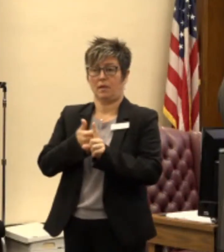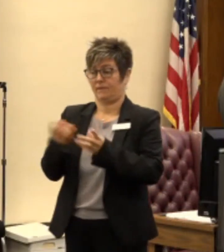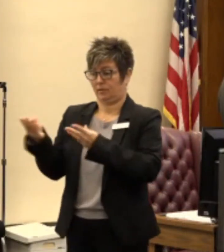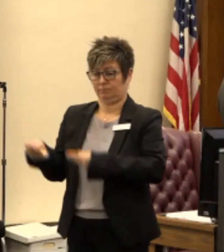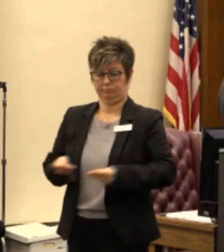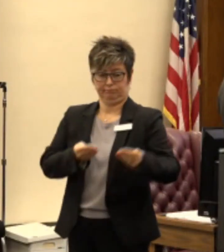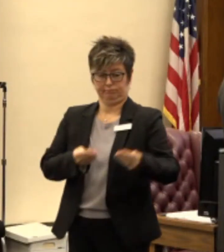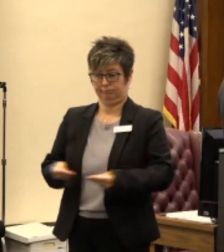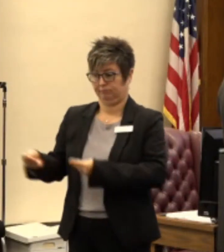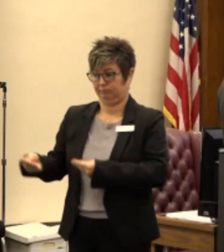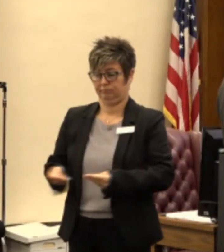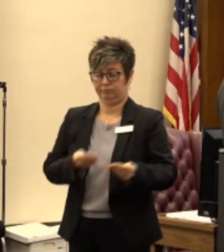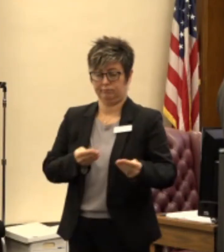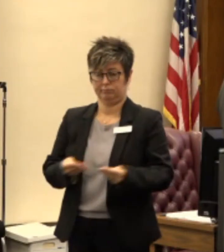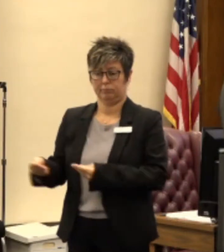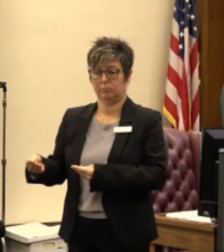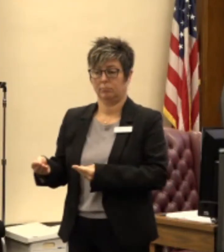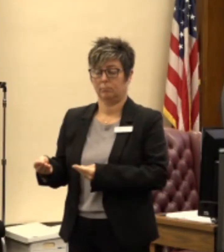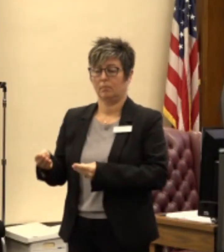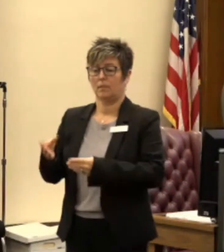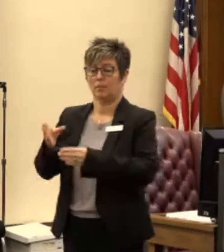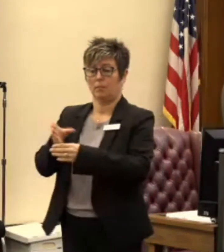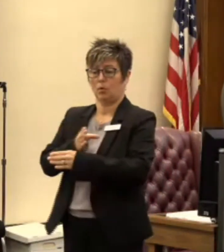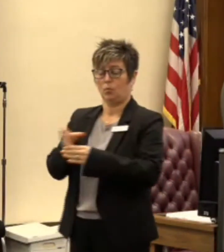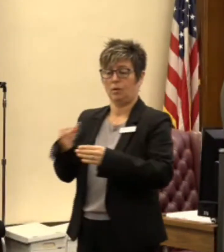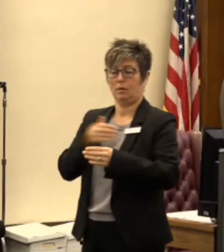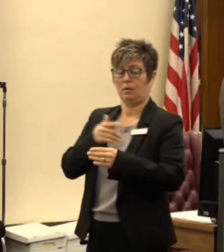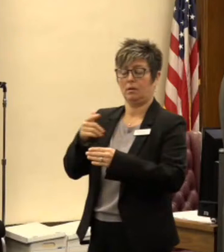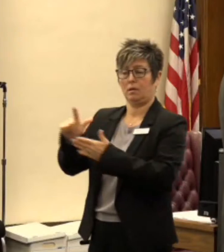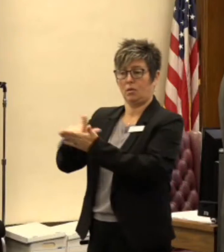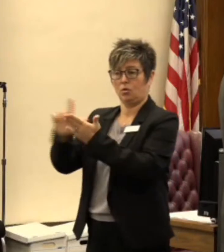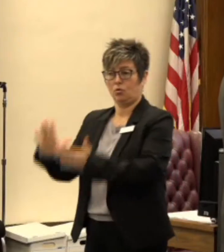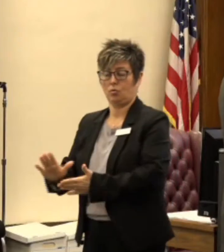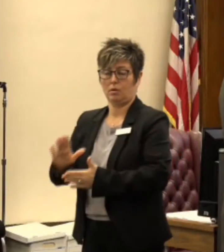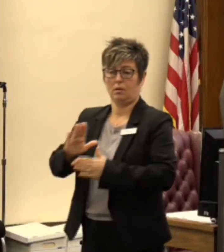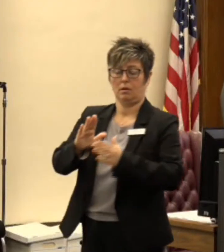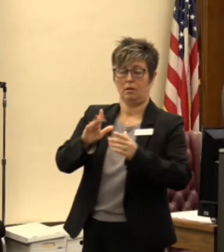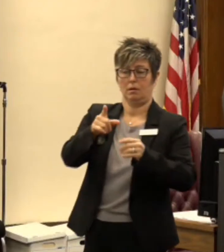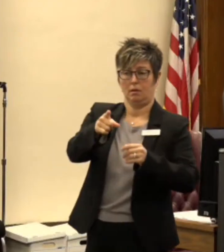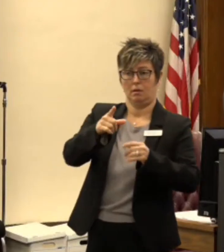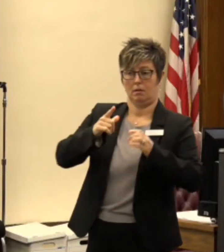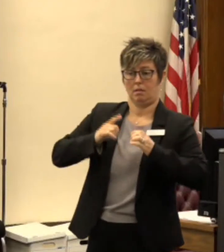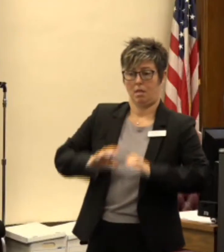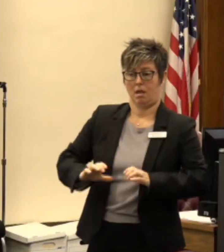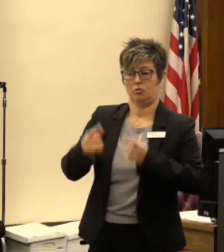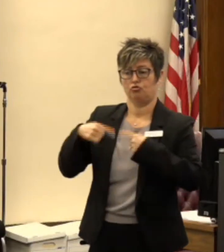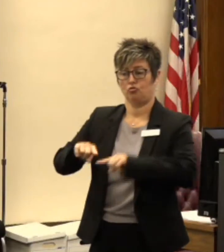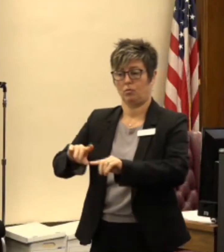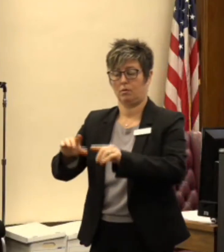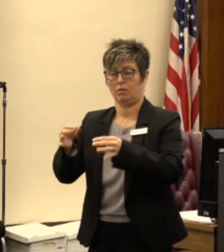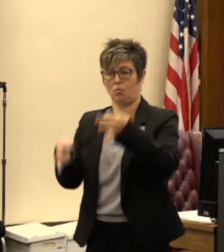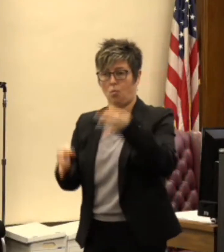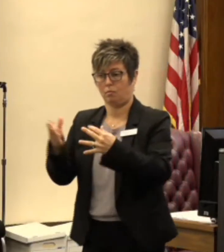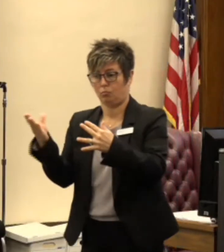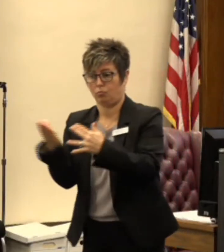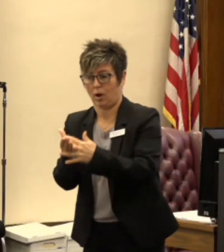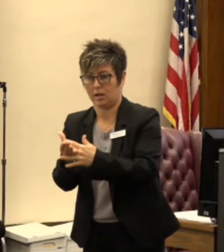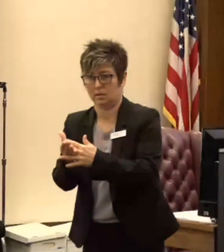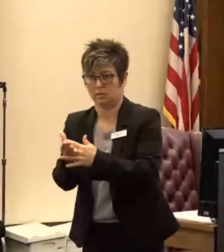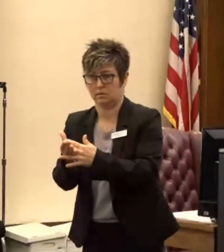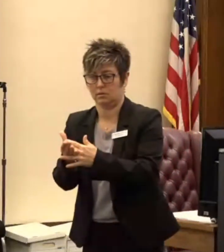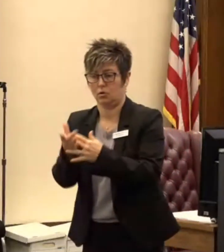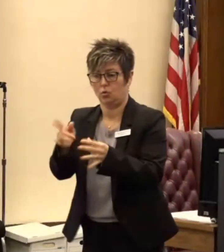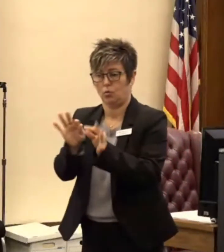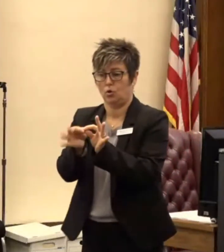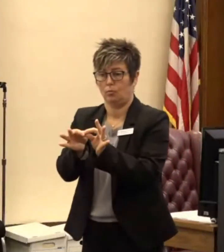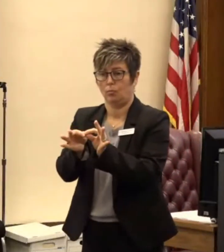between attorney and client during breaks, that was just, that there were procedural matters?